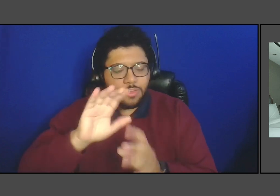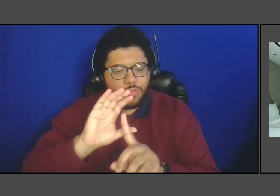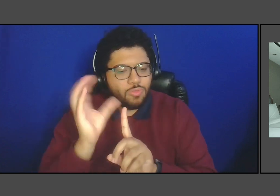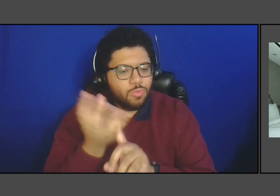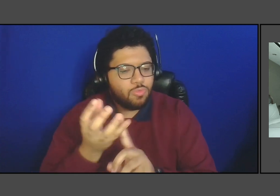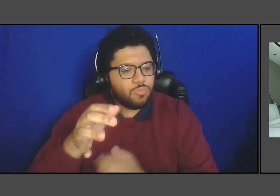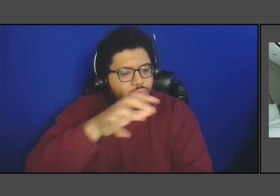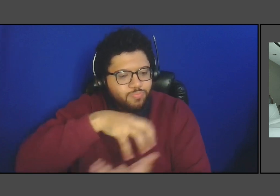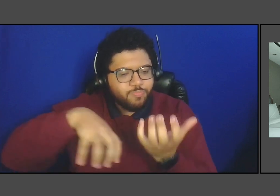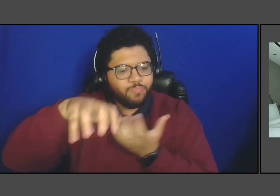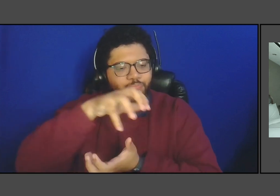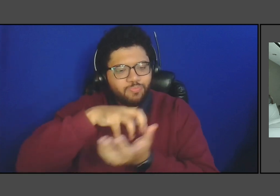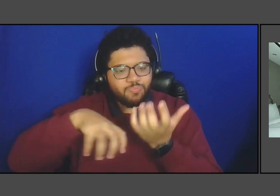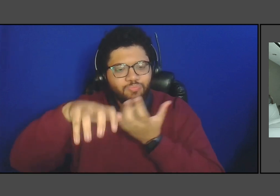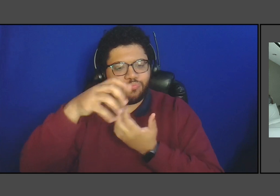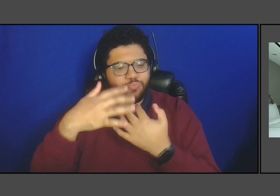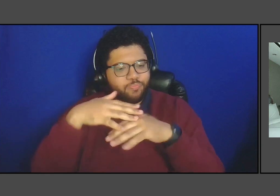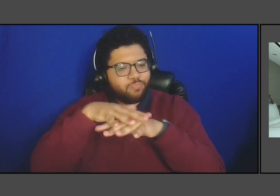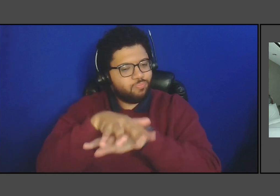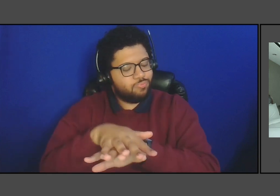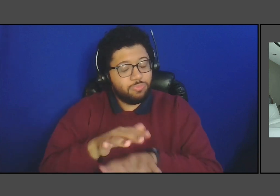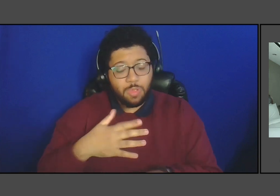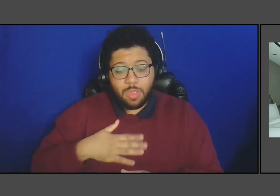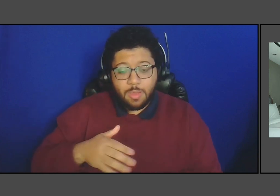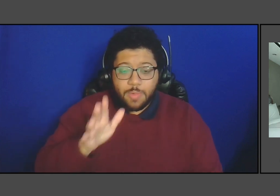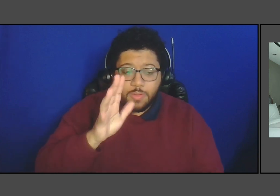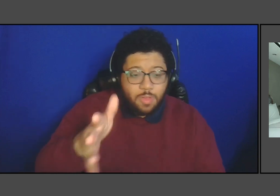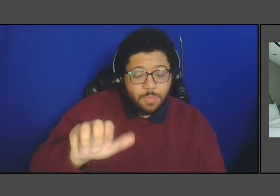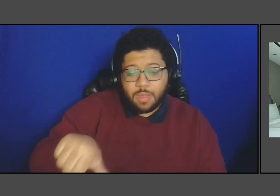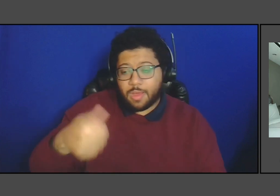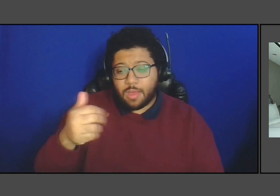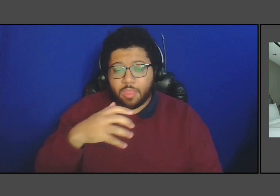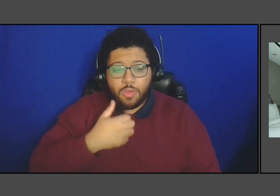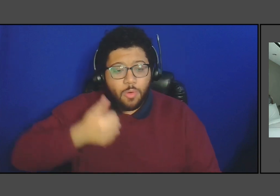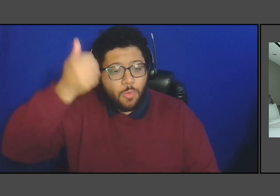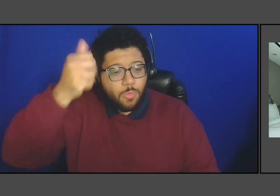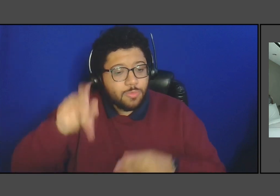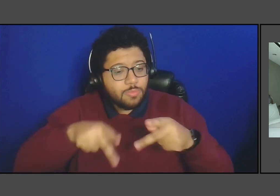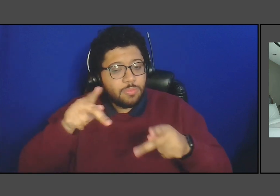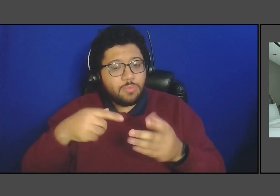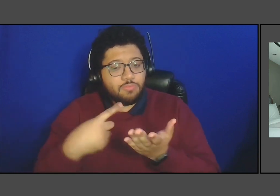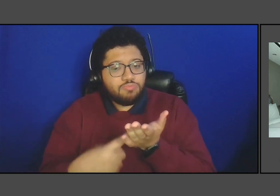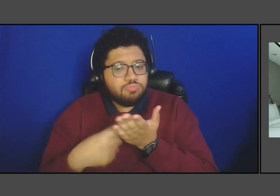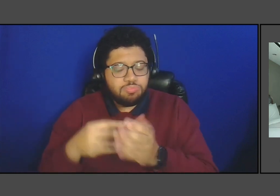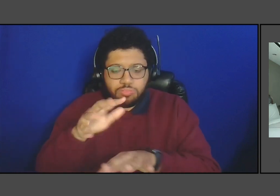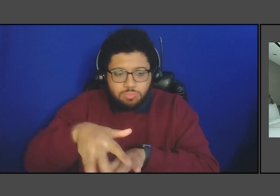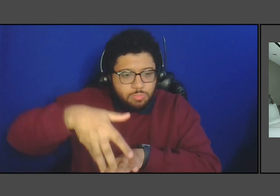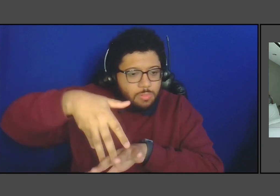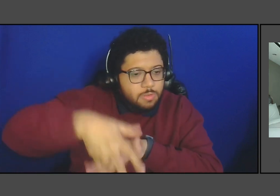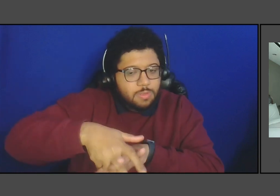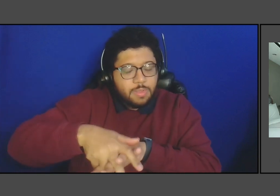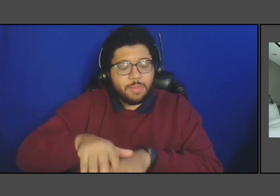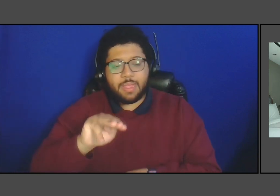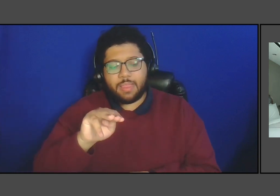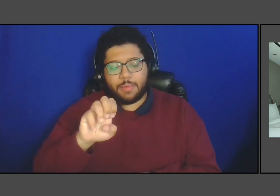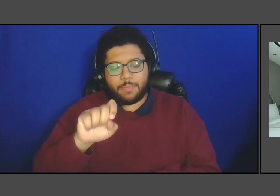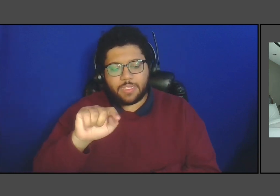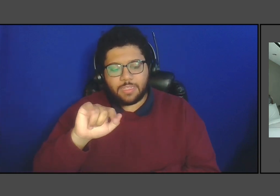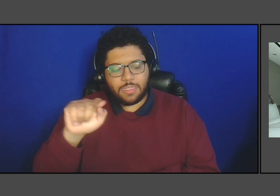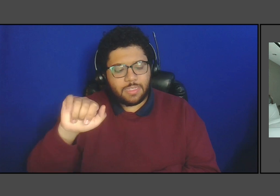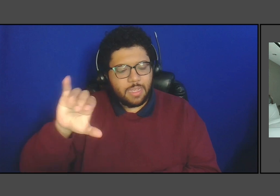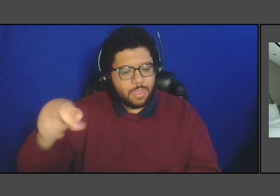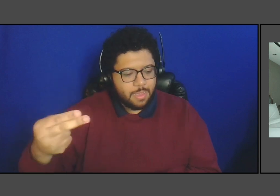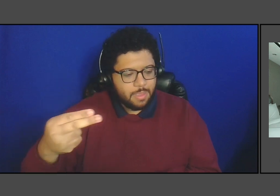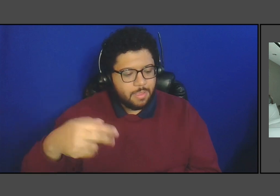my grandmother and other elders talking about the indigenous influence and the mestizaje, or the blending of white and